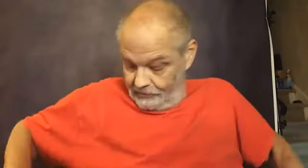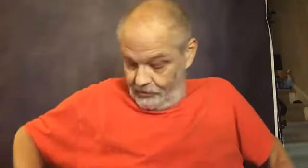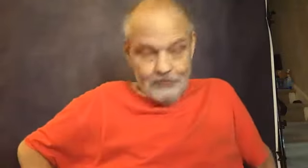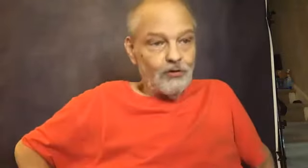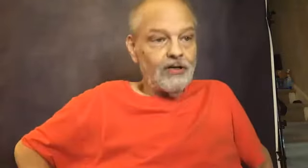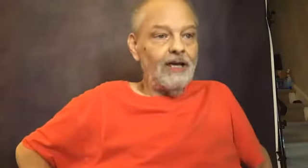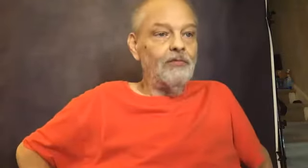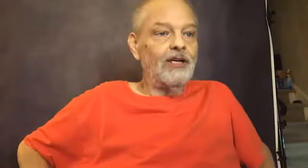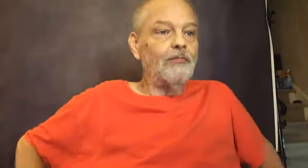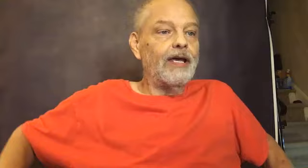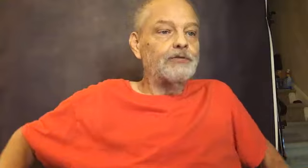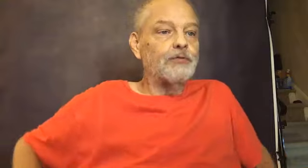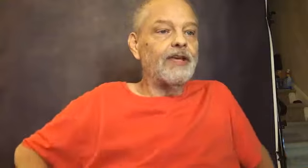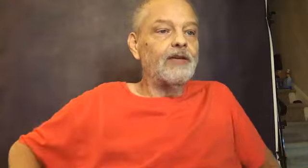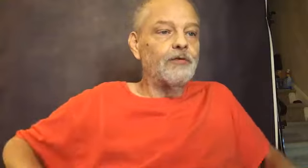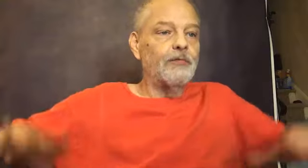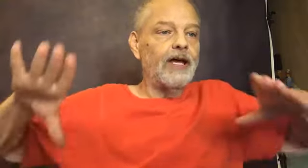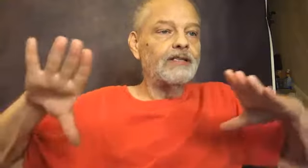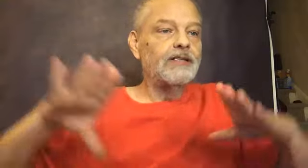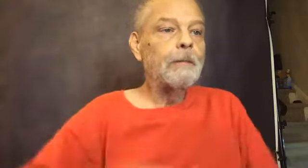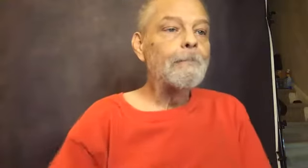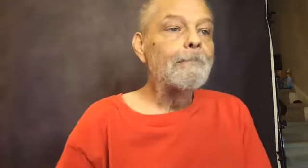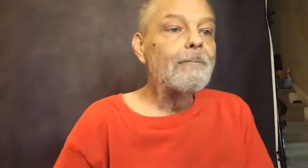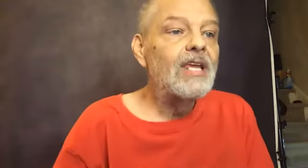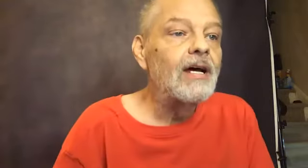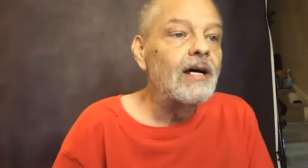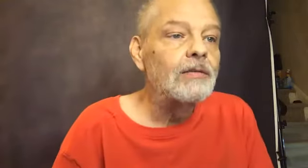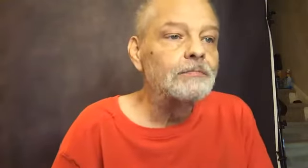I'm sort of hitting my hips with that with my hands.